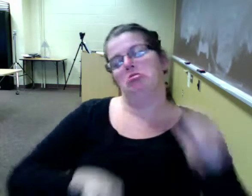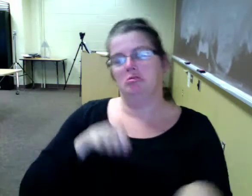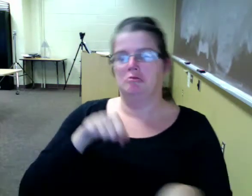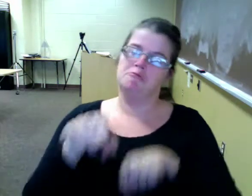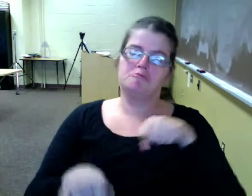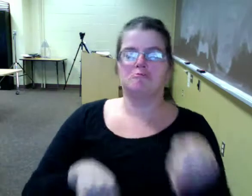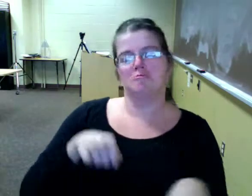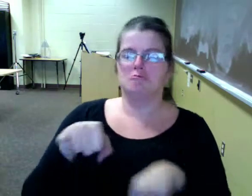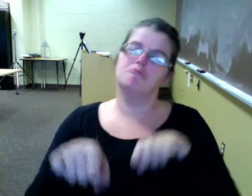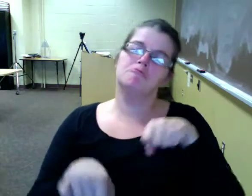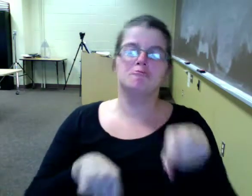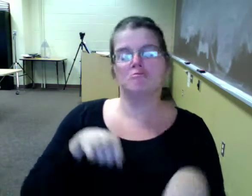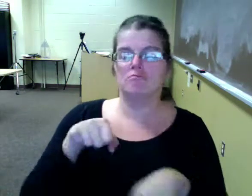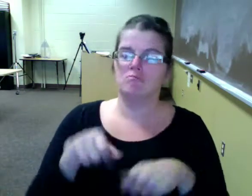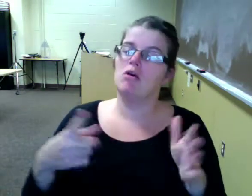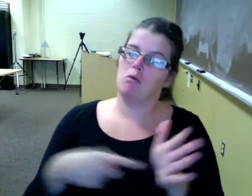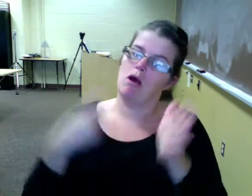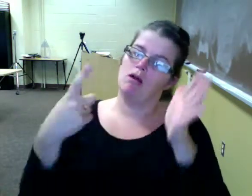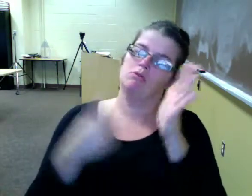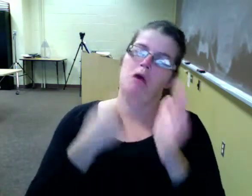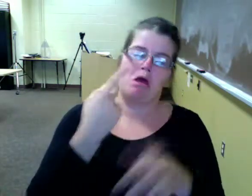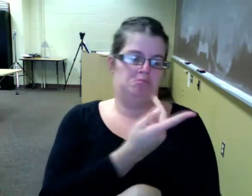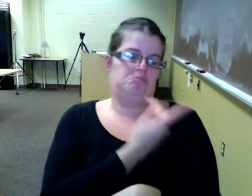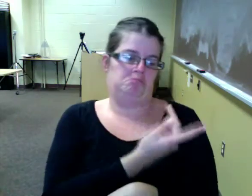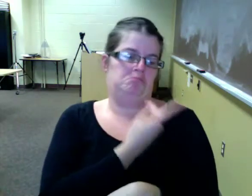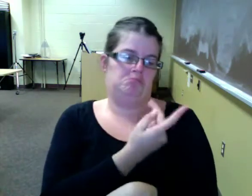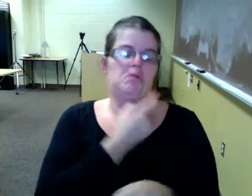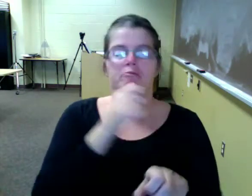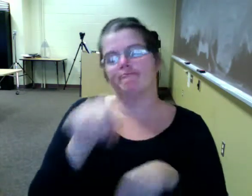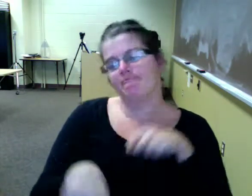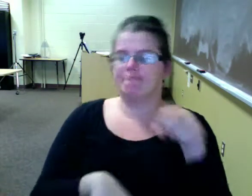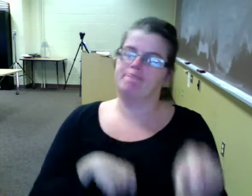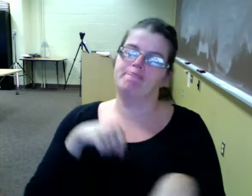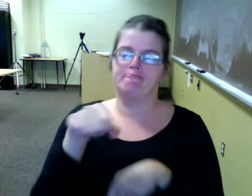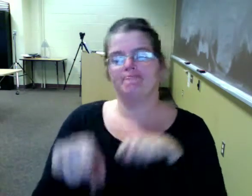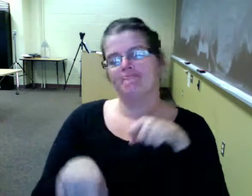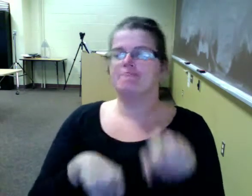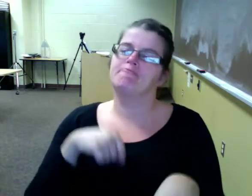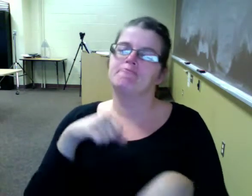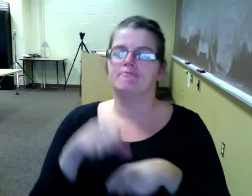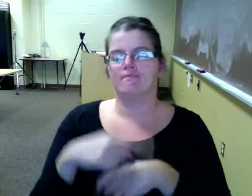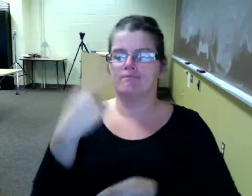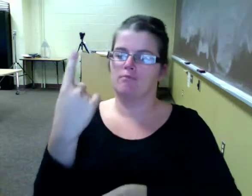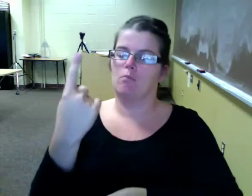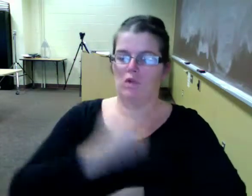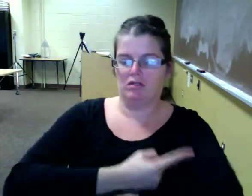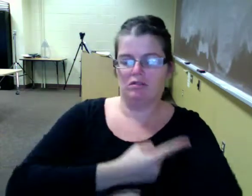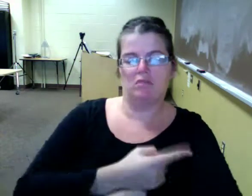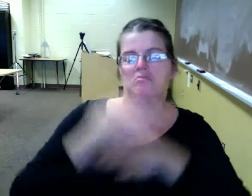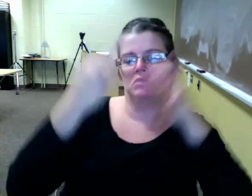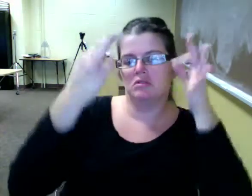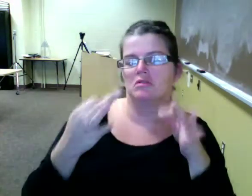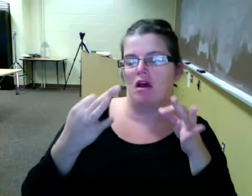And once in a while I would go riding with him. Well, one day he decided we were going to go riding down South